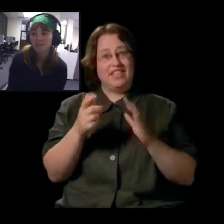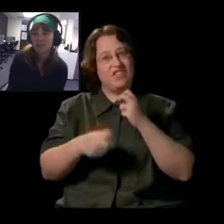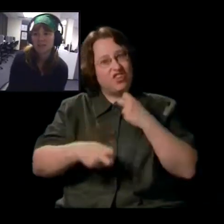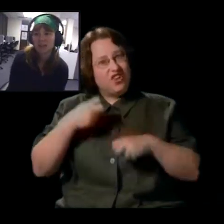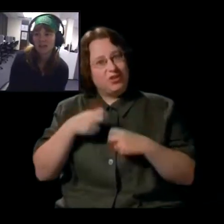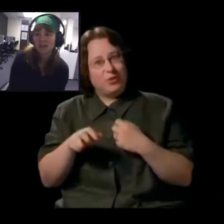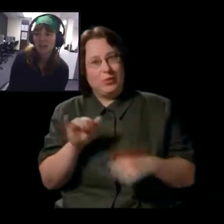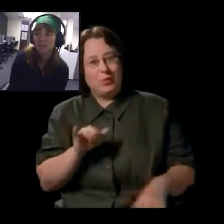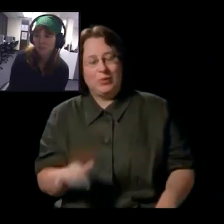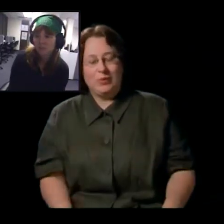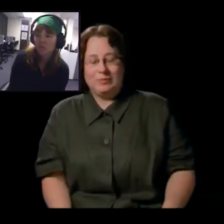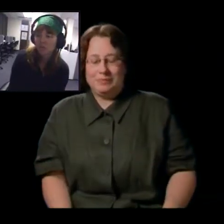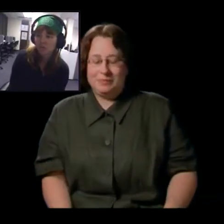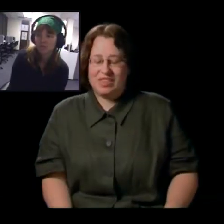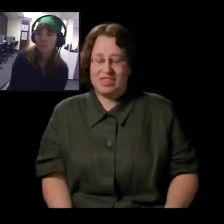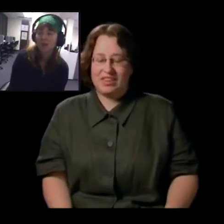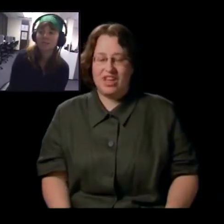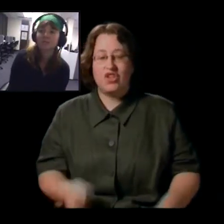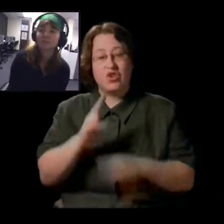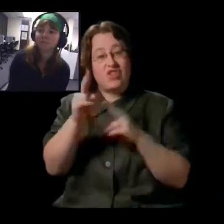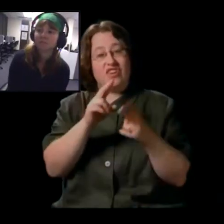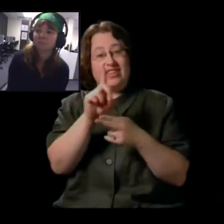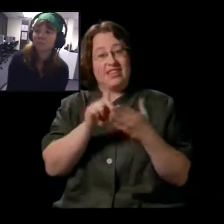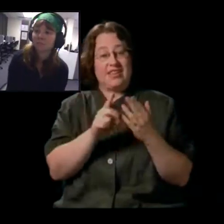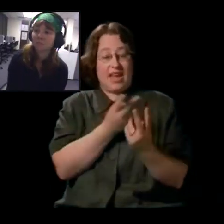complex and difficult to do that.